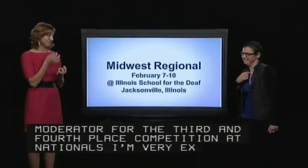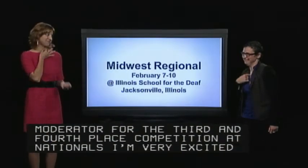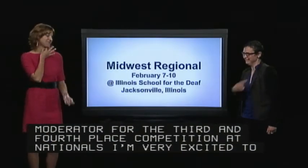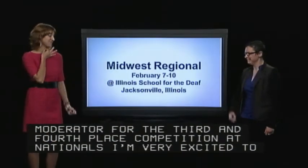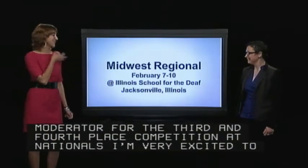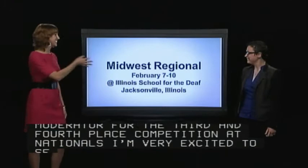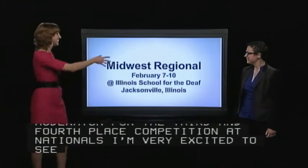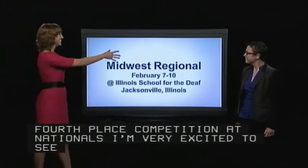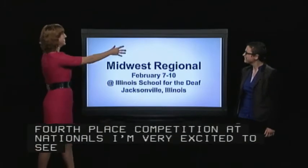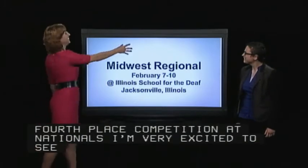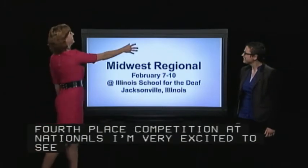8 teams? Yes, I'm ready.